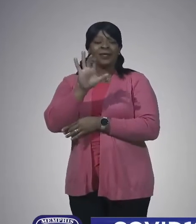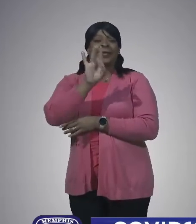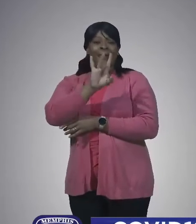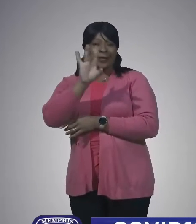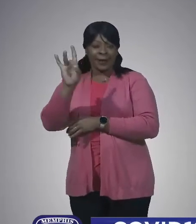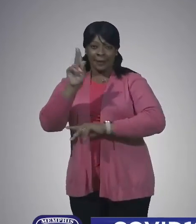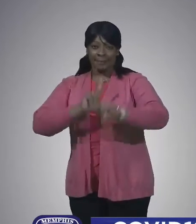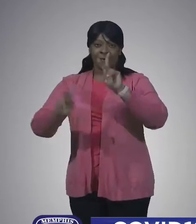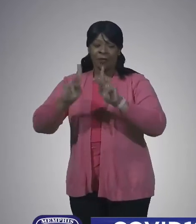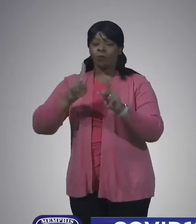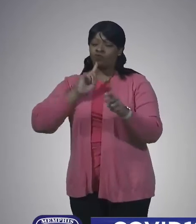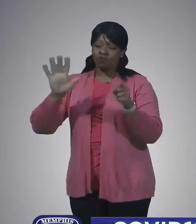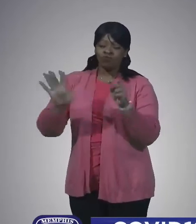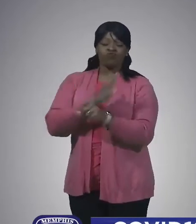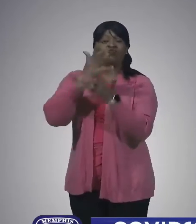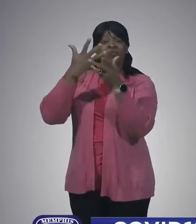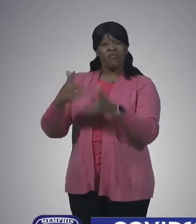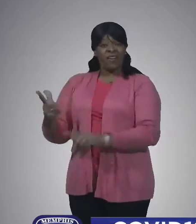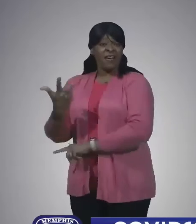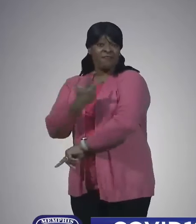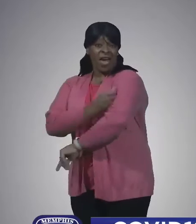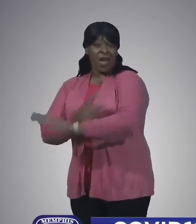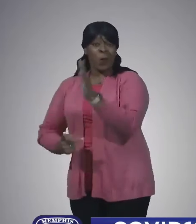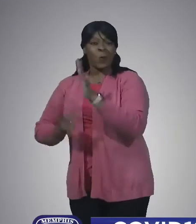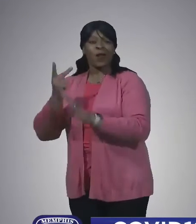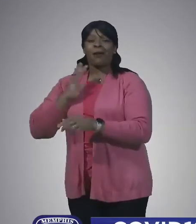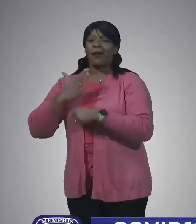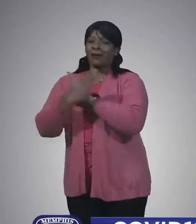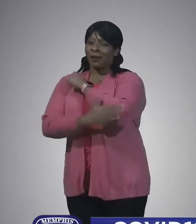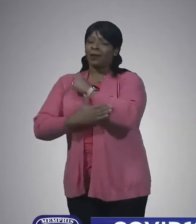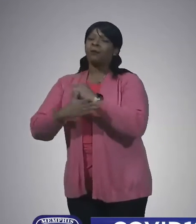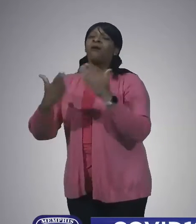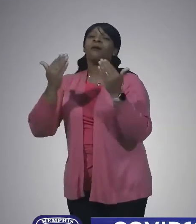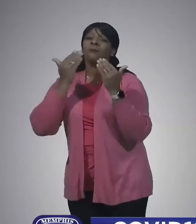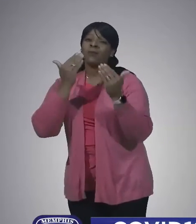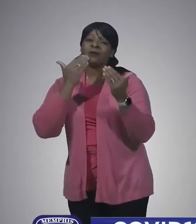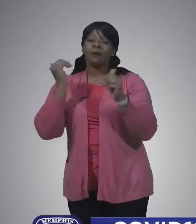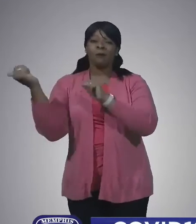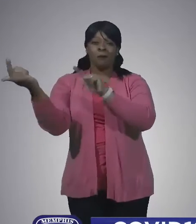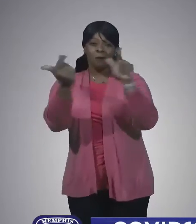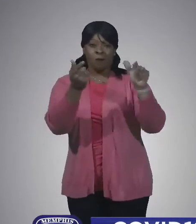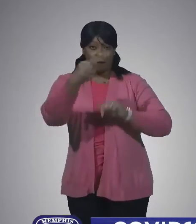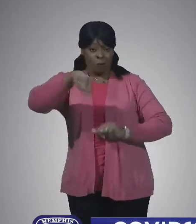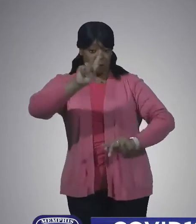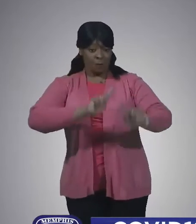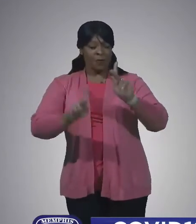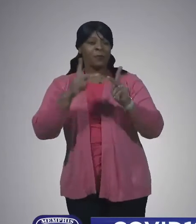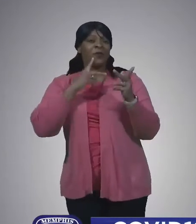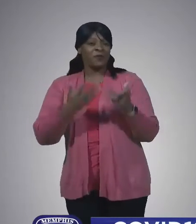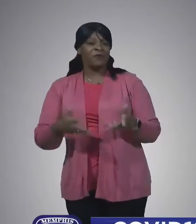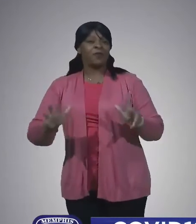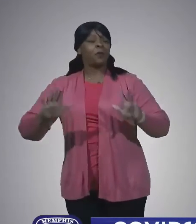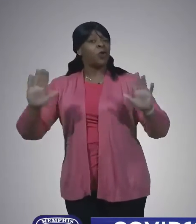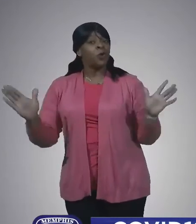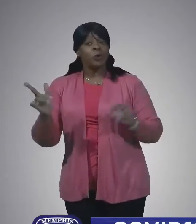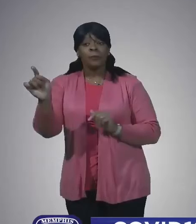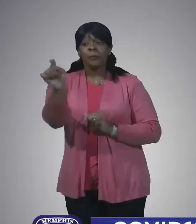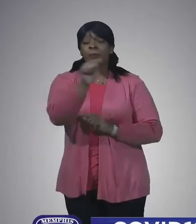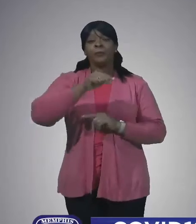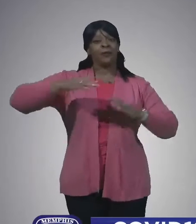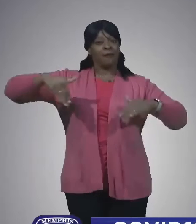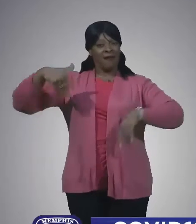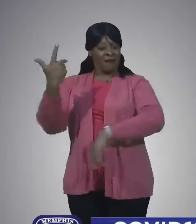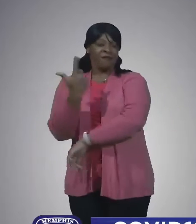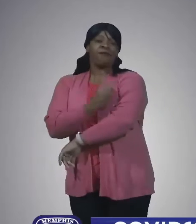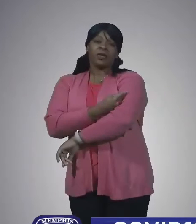421,988 people who are fully vaccinated in our county, so we really appreciate and thank all of those people and encourage anyone who has not been